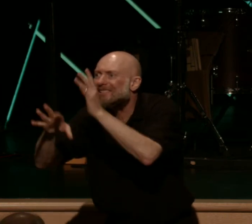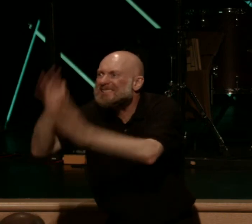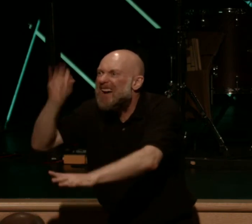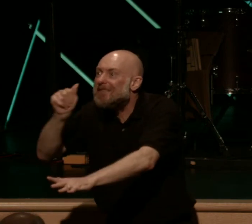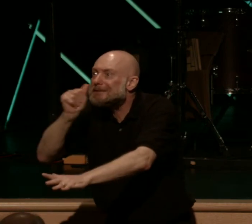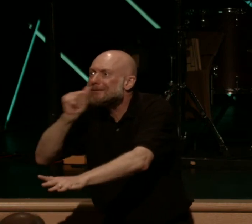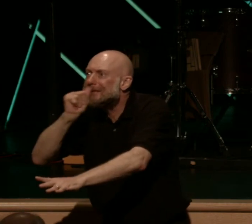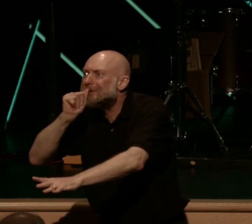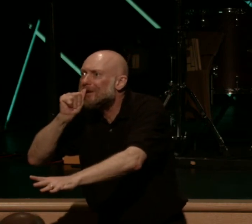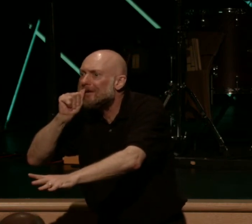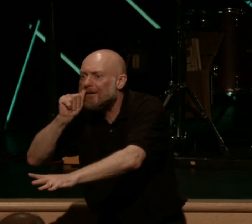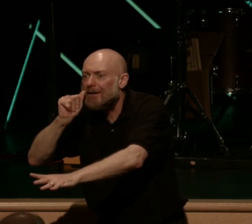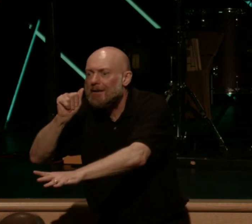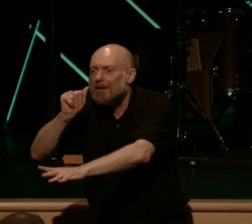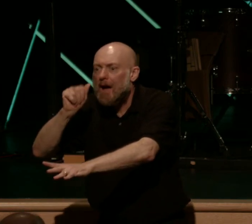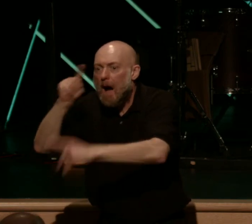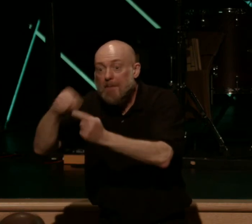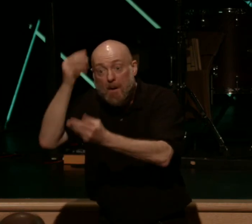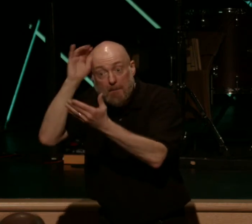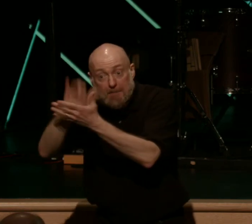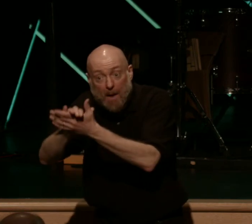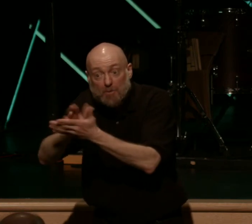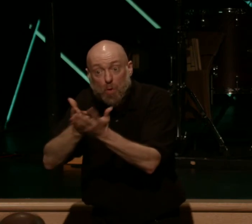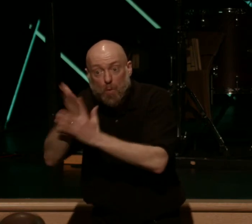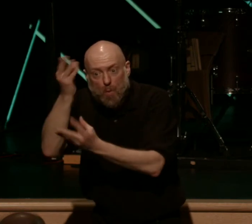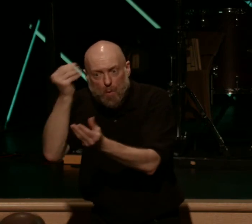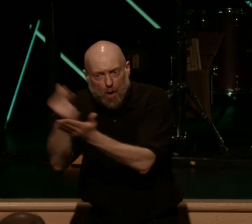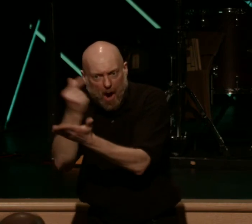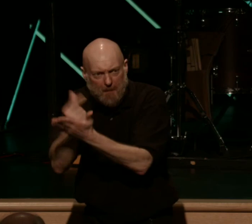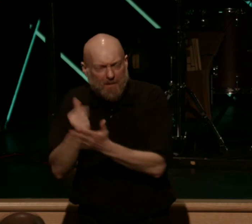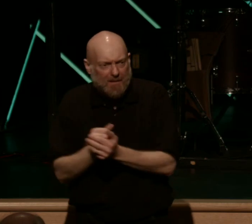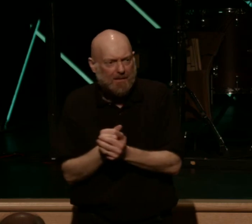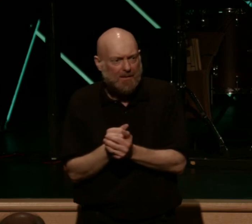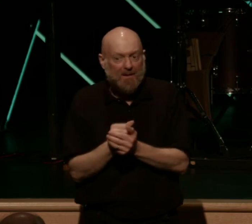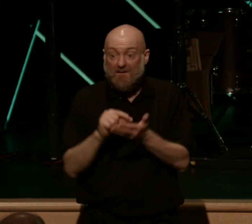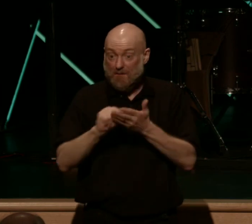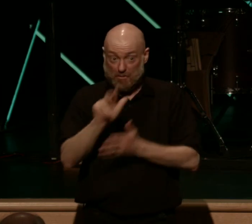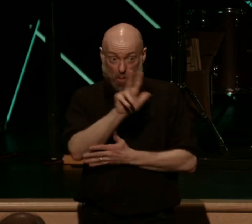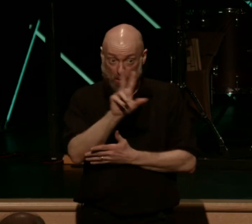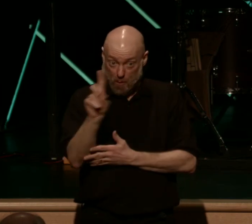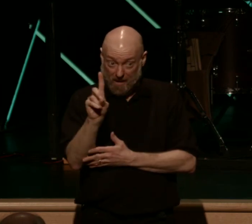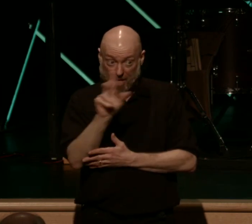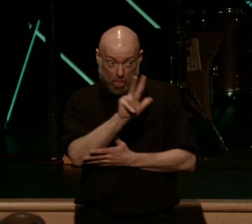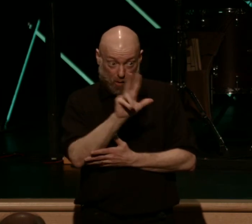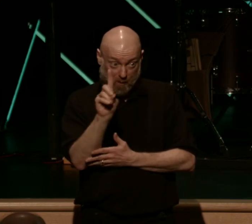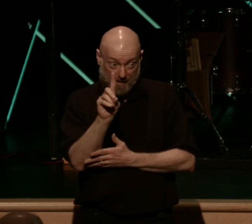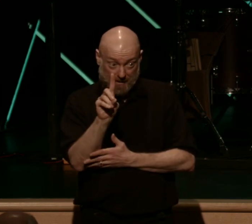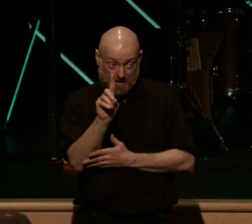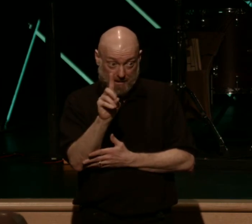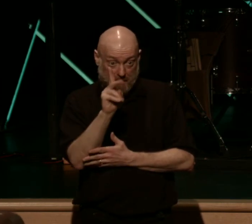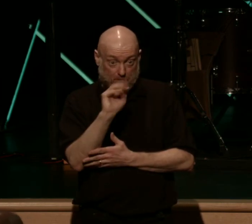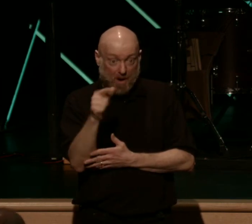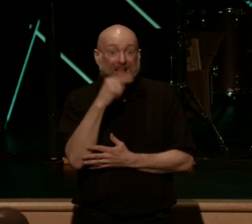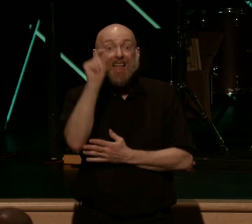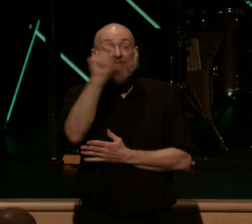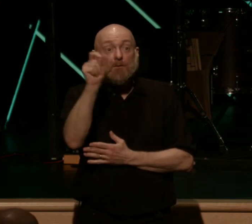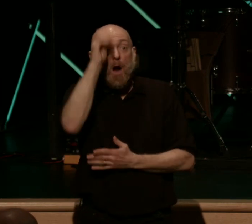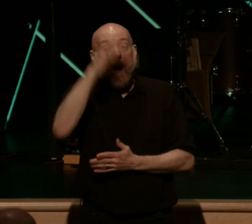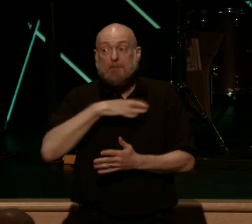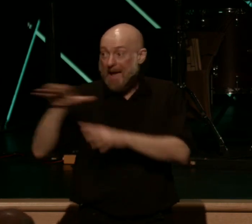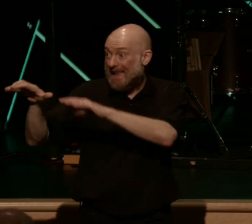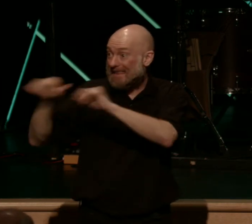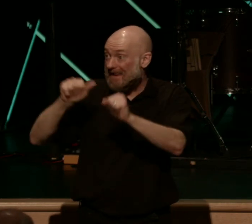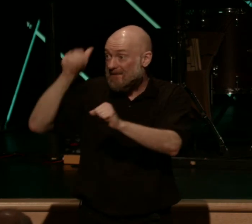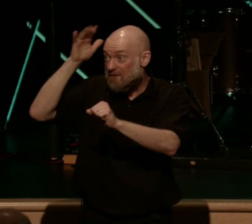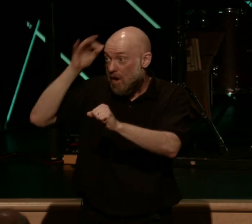that God revealed to him about marriage through the gospel with verse 31. Paul says, therefore, a man shall leave